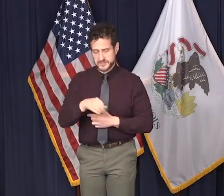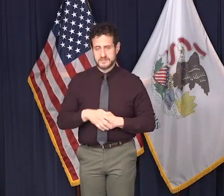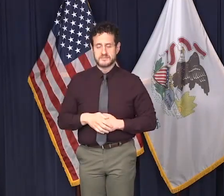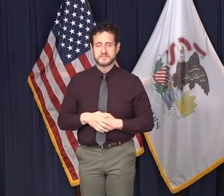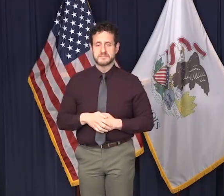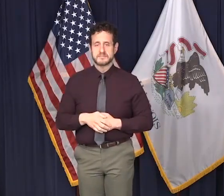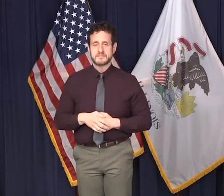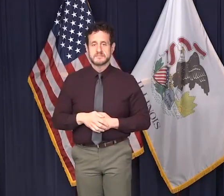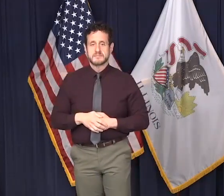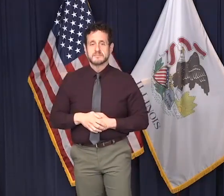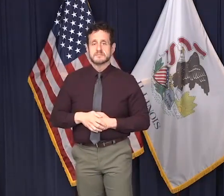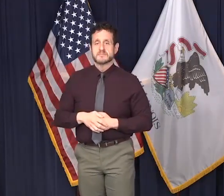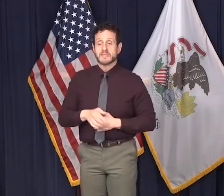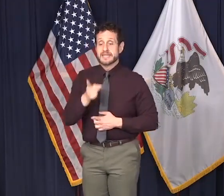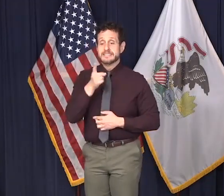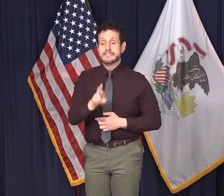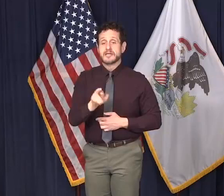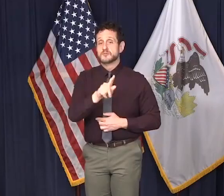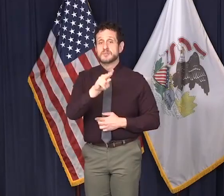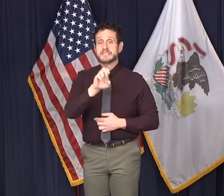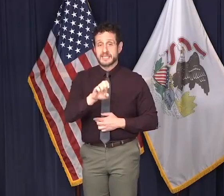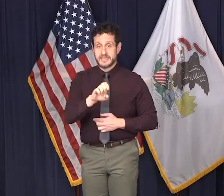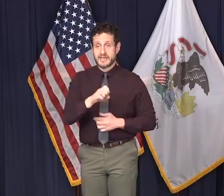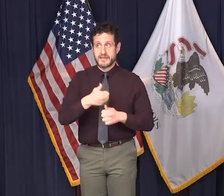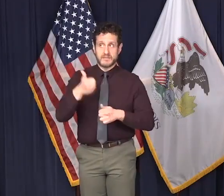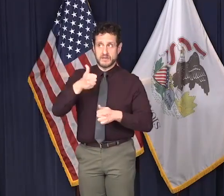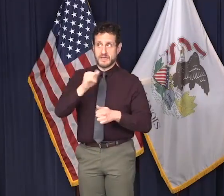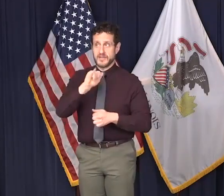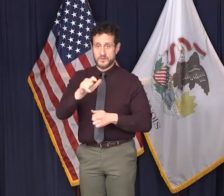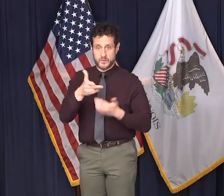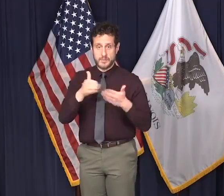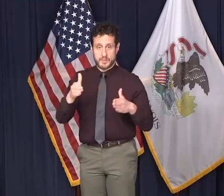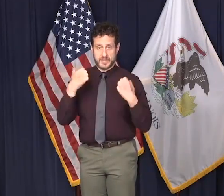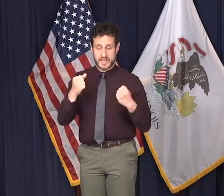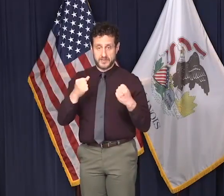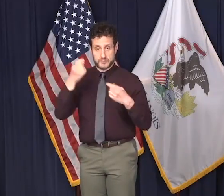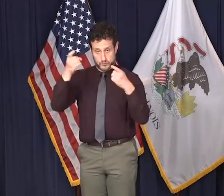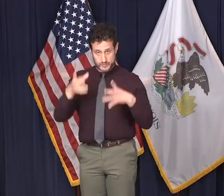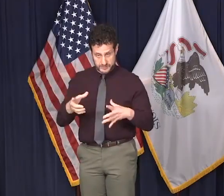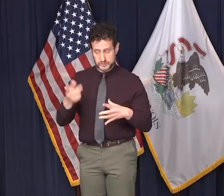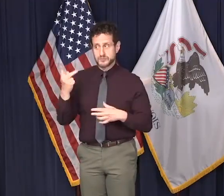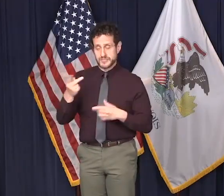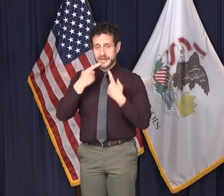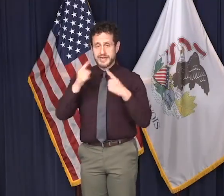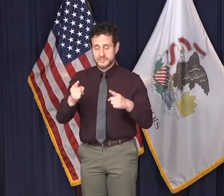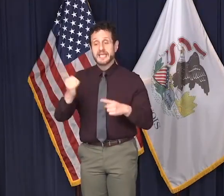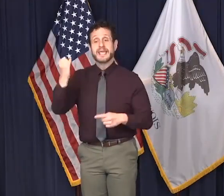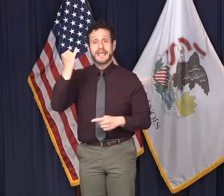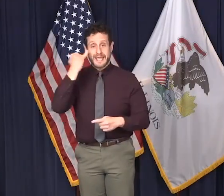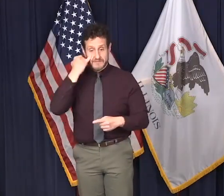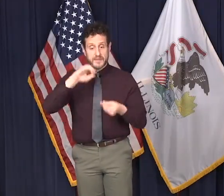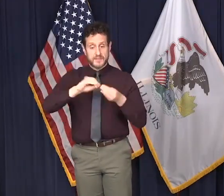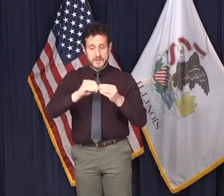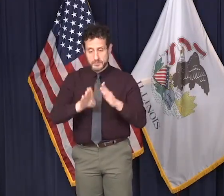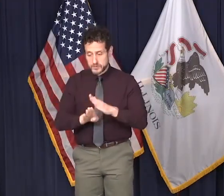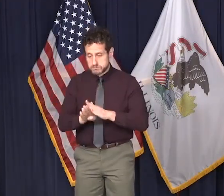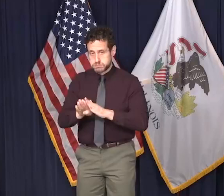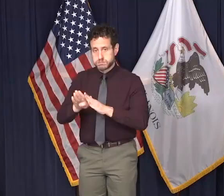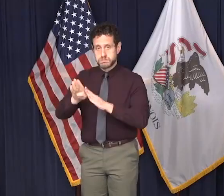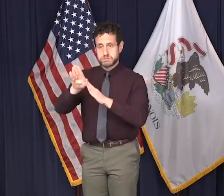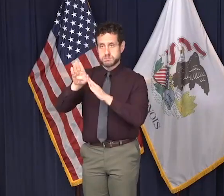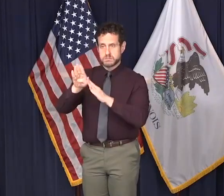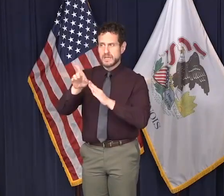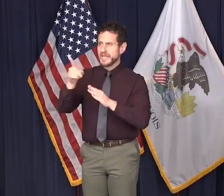Ezeke and I announced last week, the state will take immediate action to impose additional mitigations if a